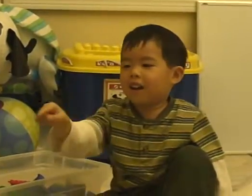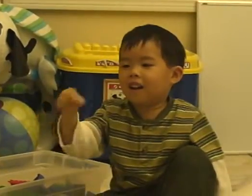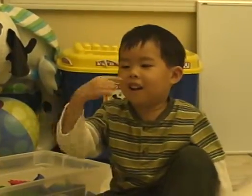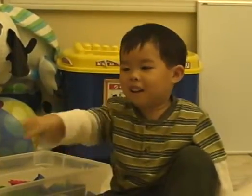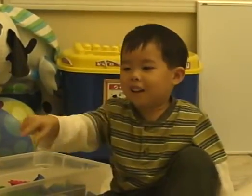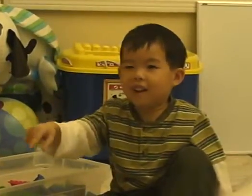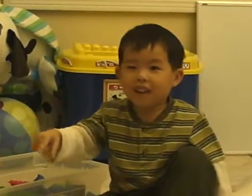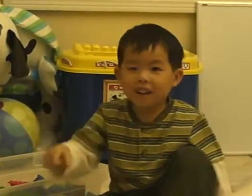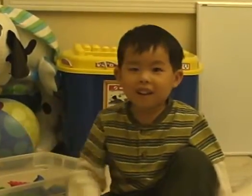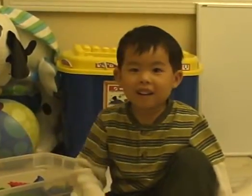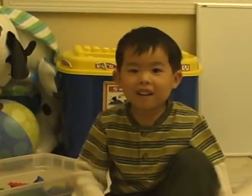Red.